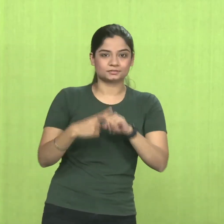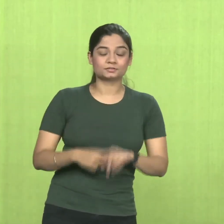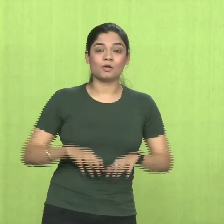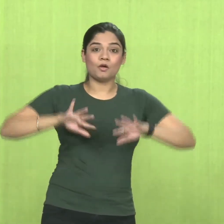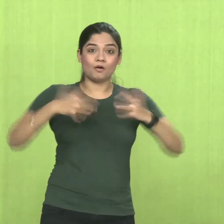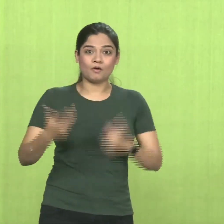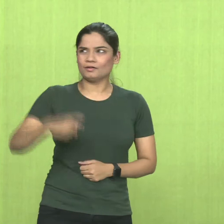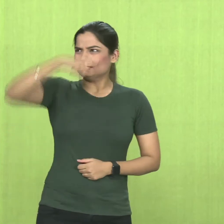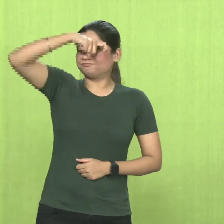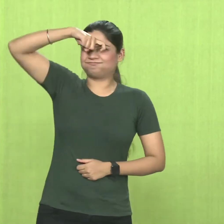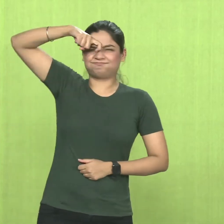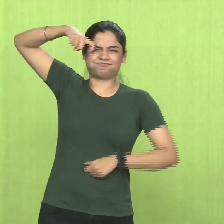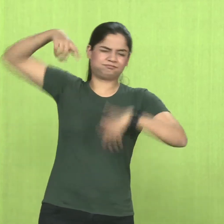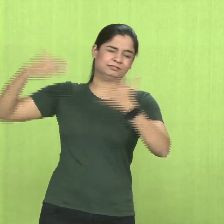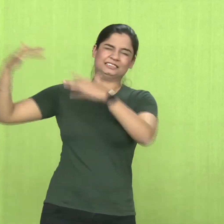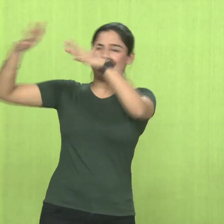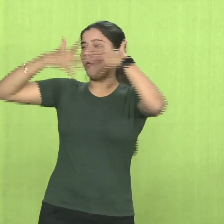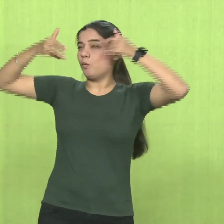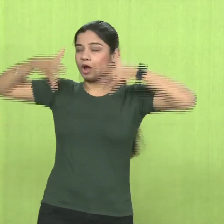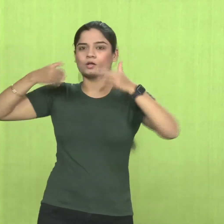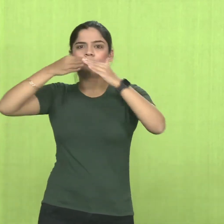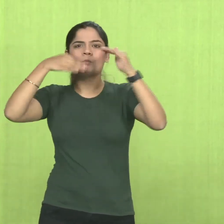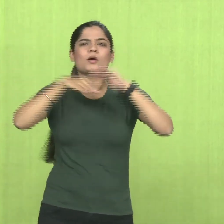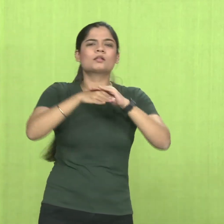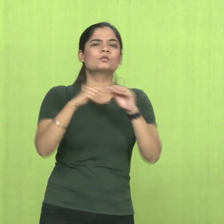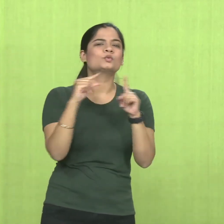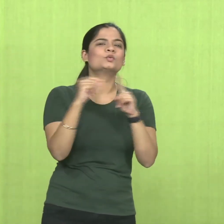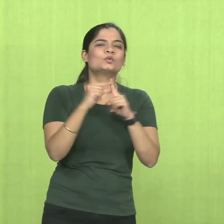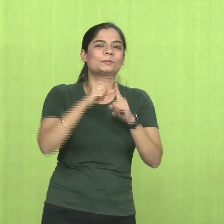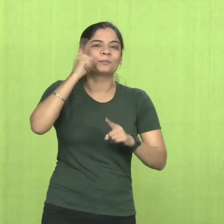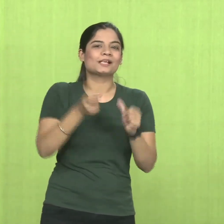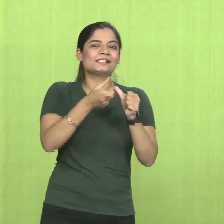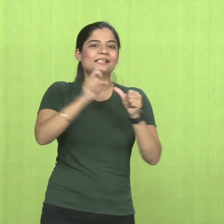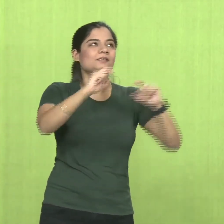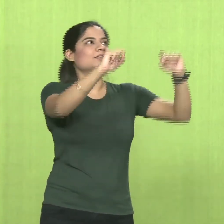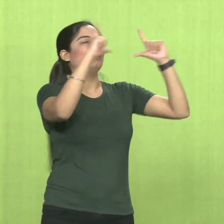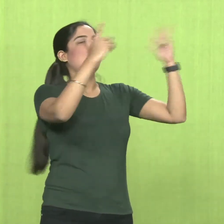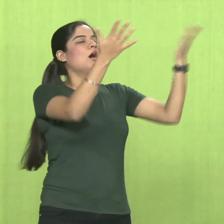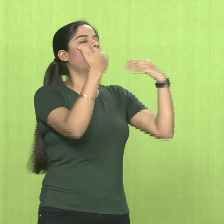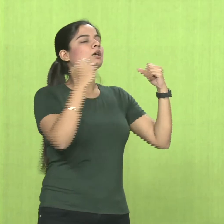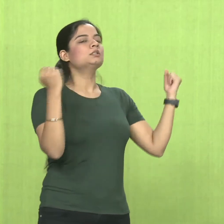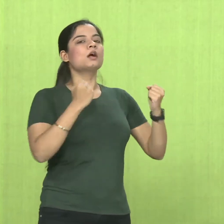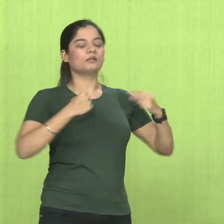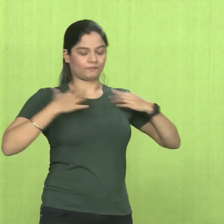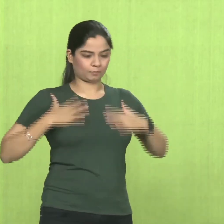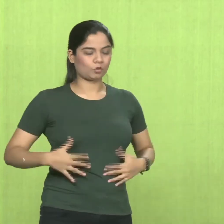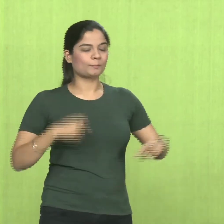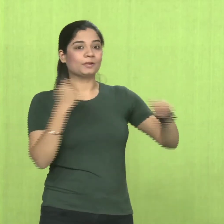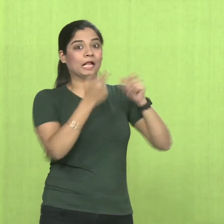Or when it's too hot and we are sweating, we turn on the AC. It provides the right kind of room